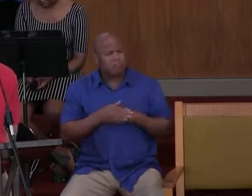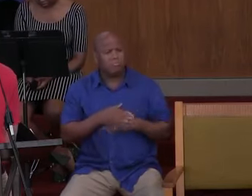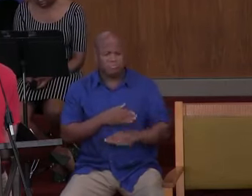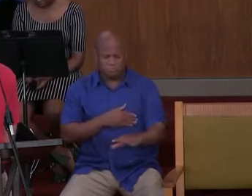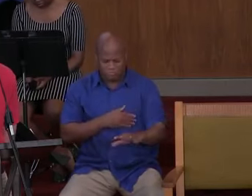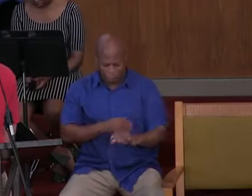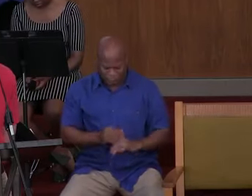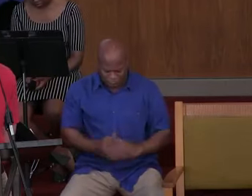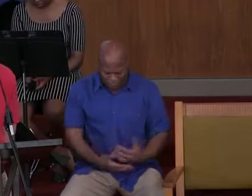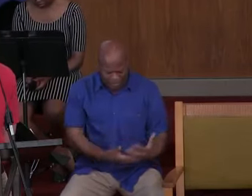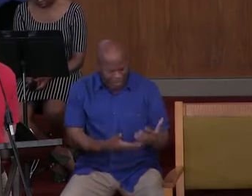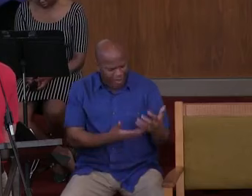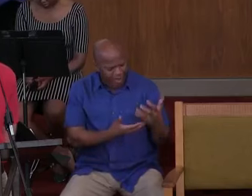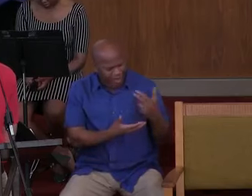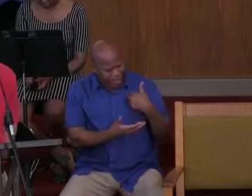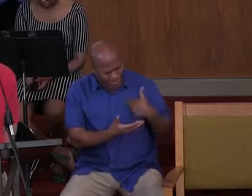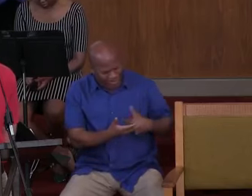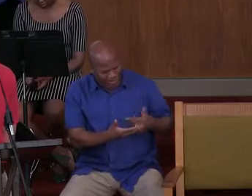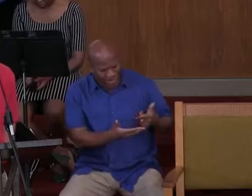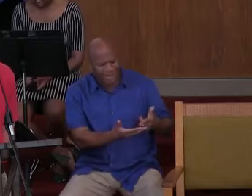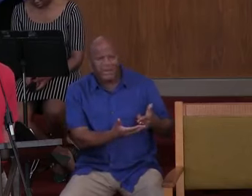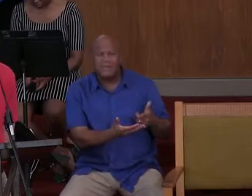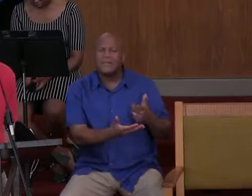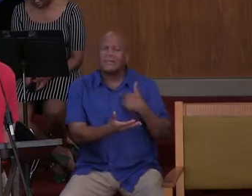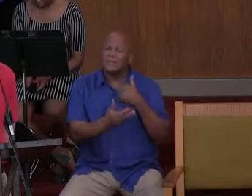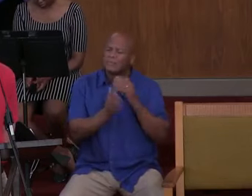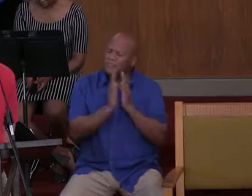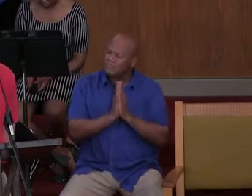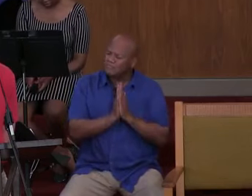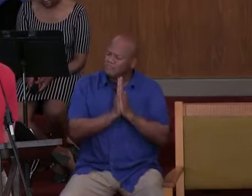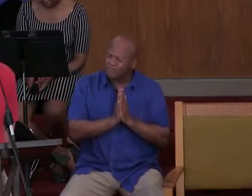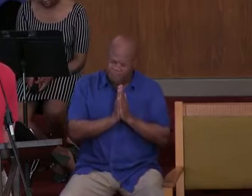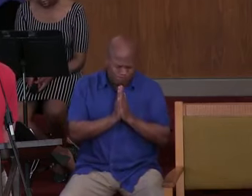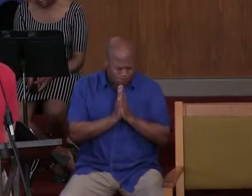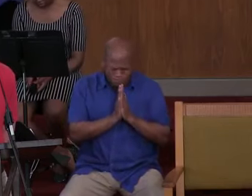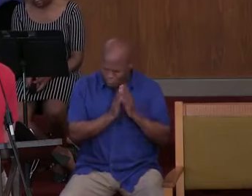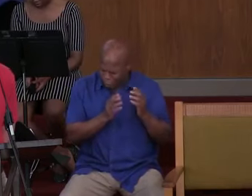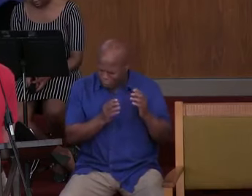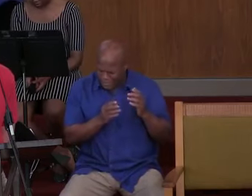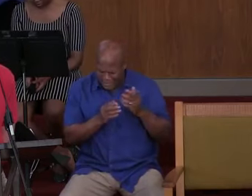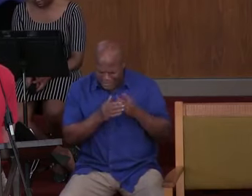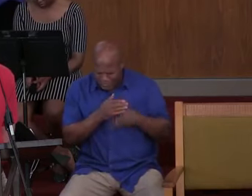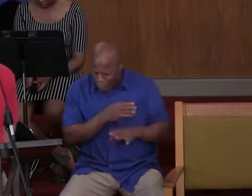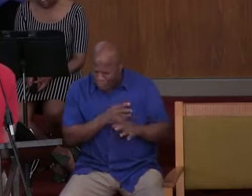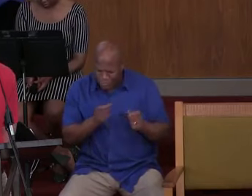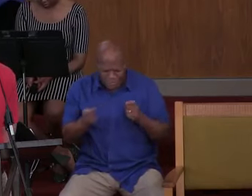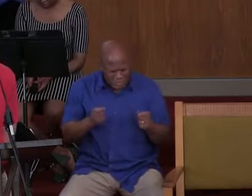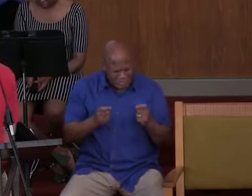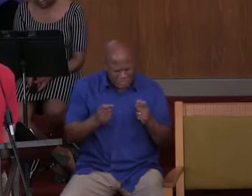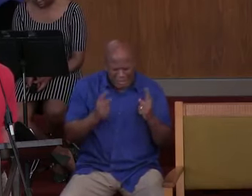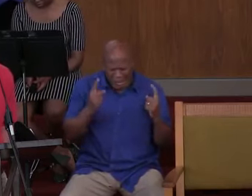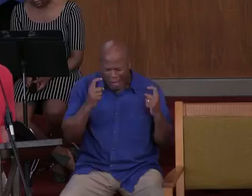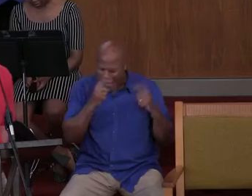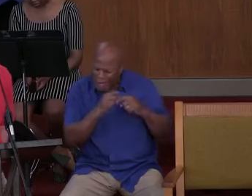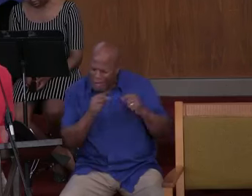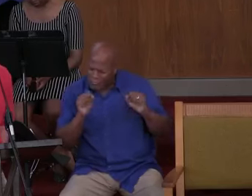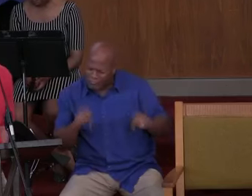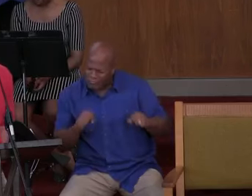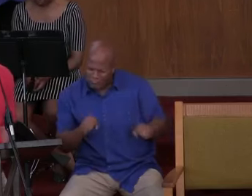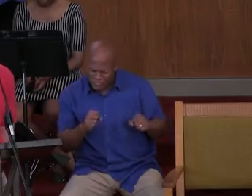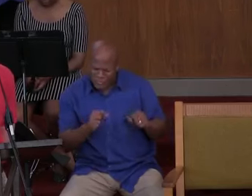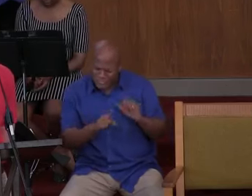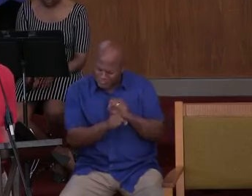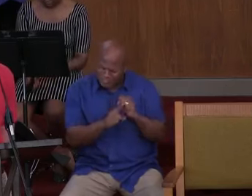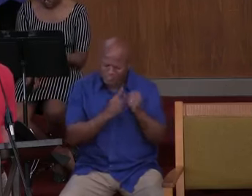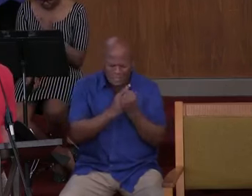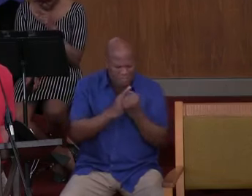Lord God and Heavenly King. We pray for healing, for deliveries that could be complicated, Lord. We pray for those